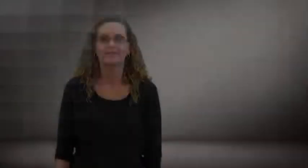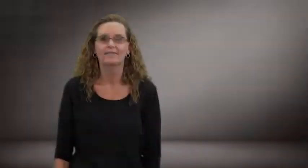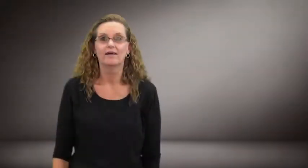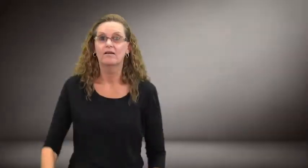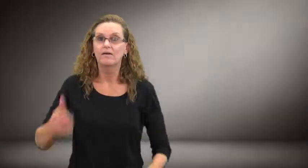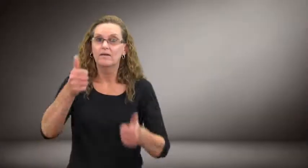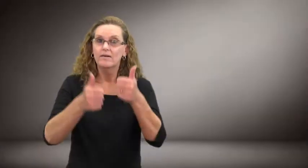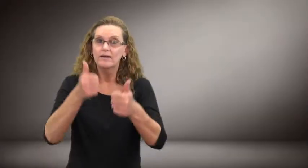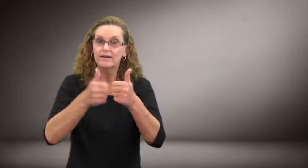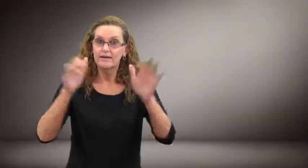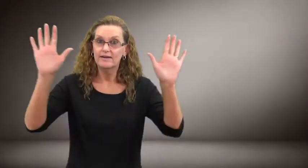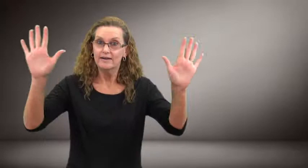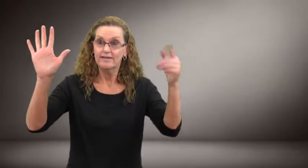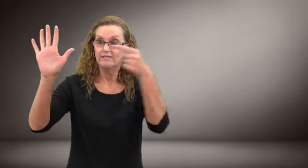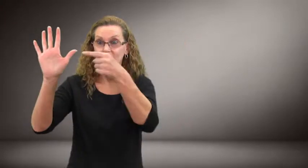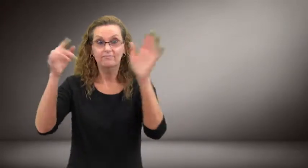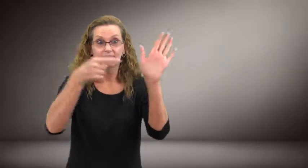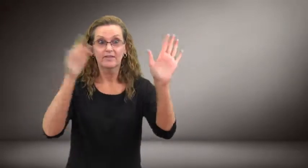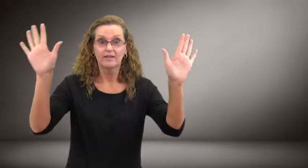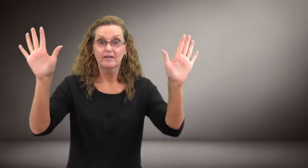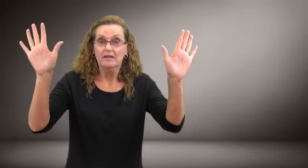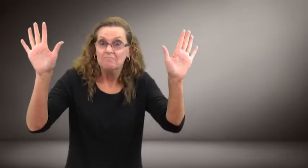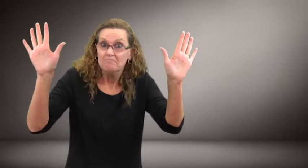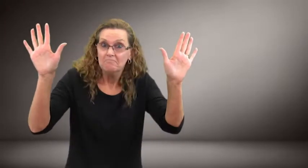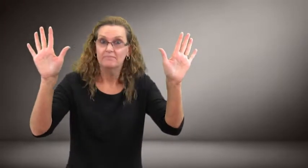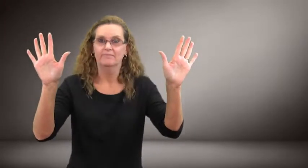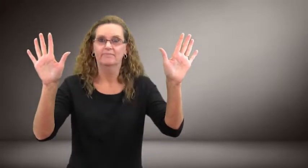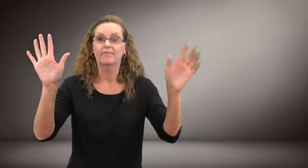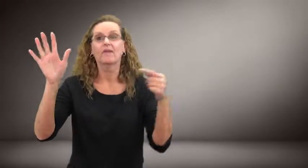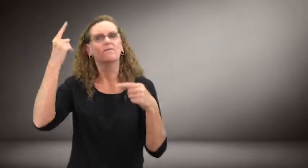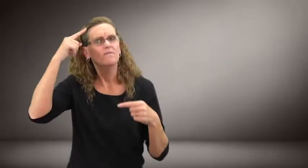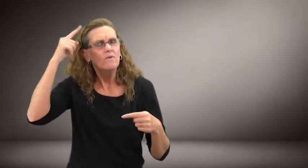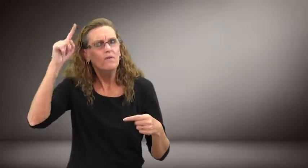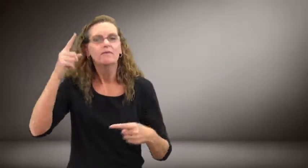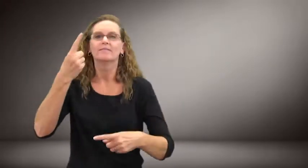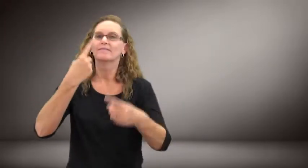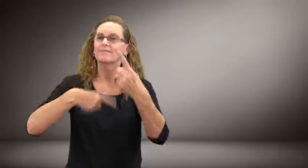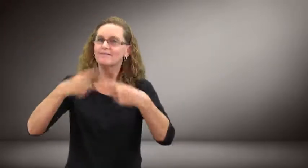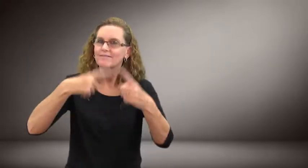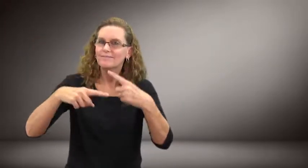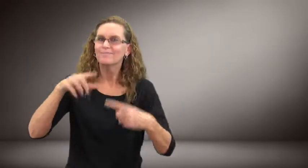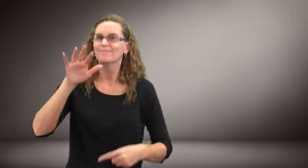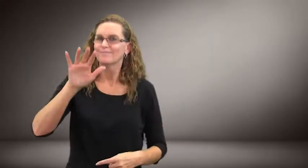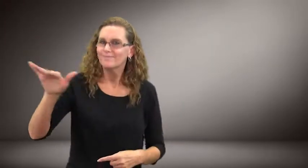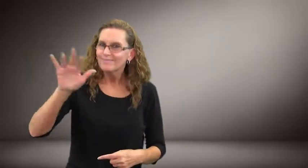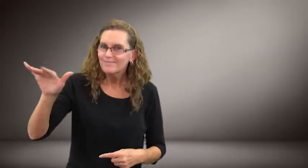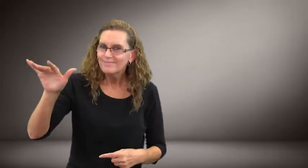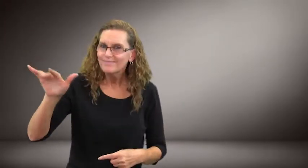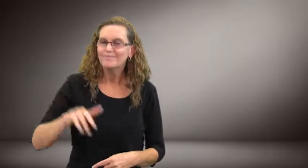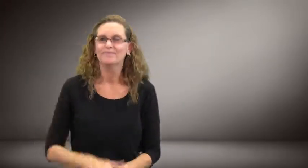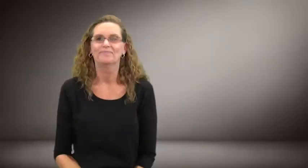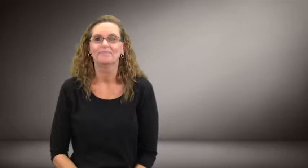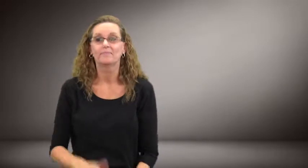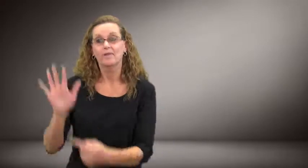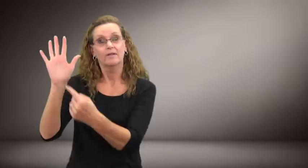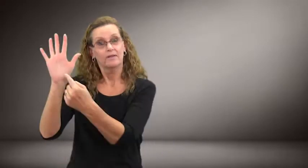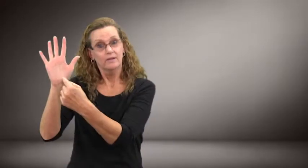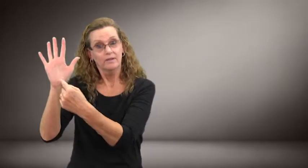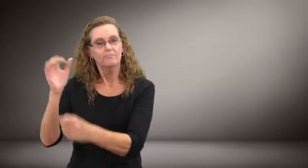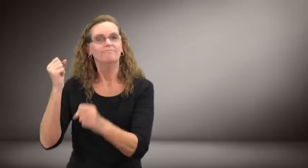signing. Which hand should you use when you're signing? For signing and fingerspelling,